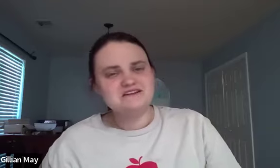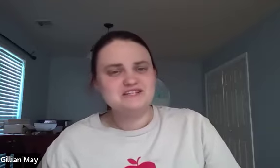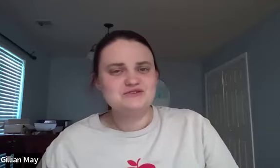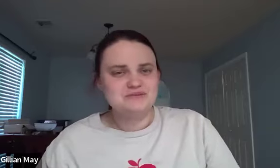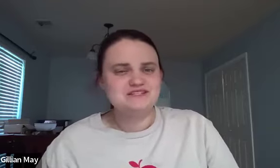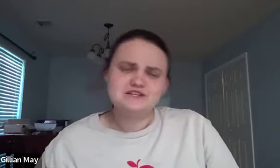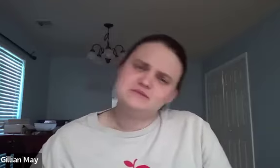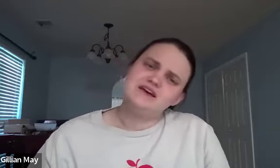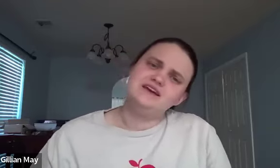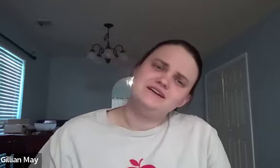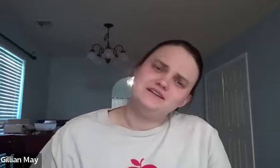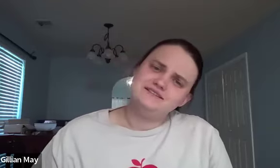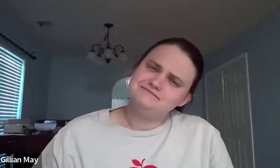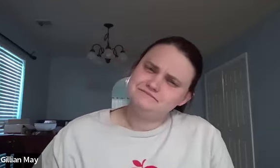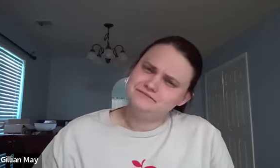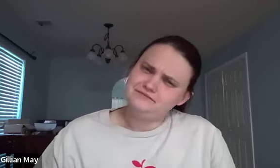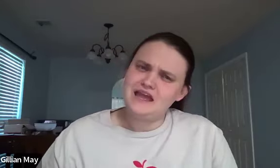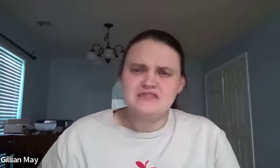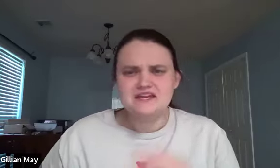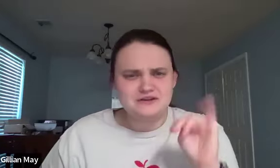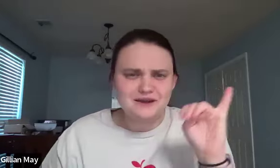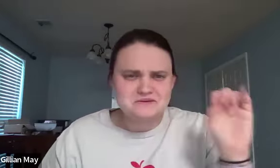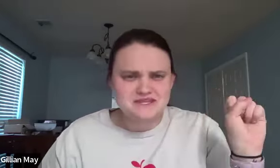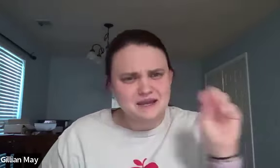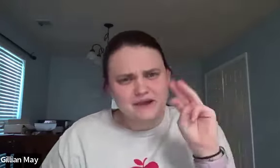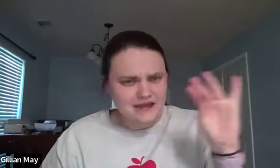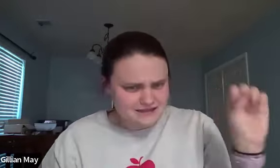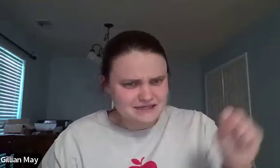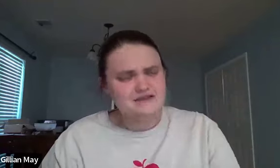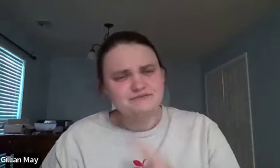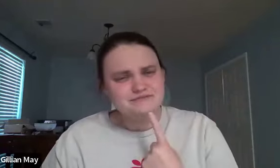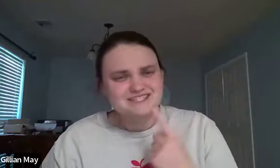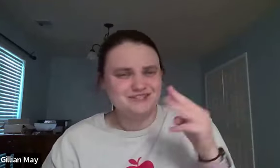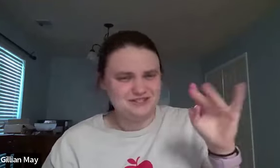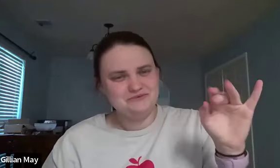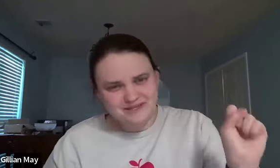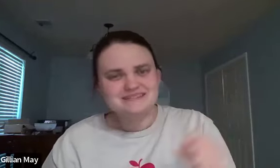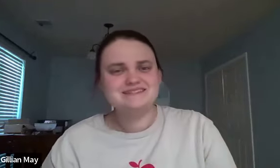guarantee you the person's gonna be like, and then you could go in with that MIS, like I've missed you, miss.